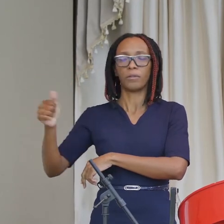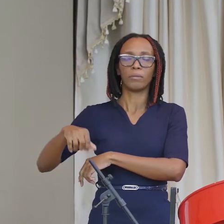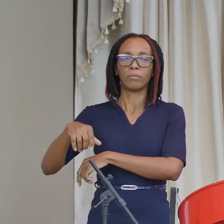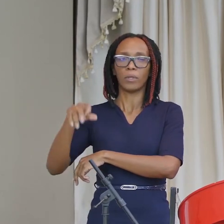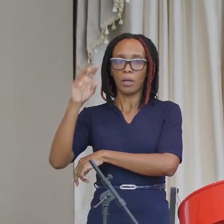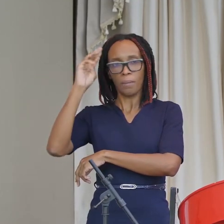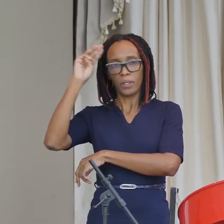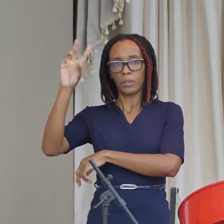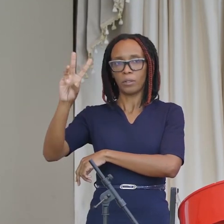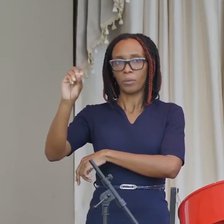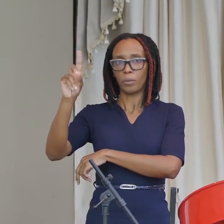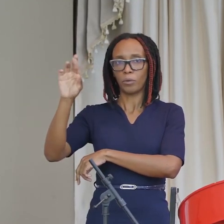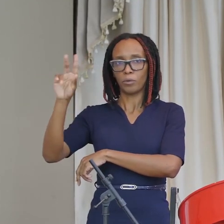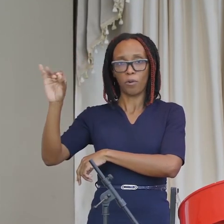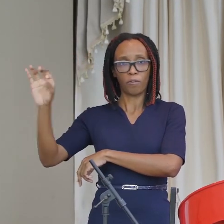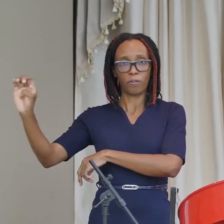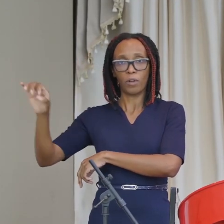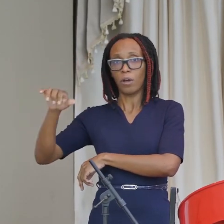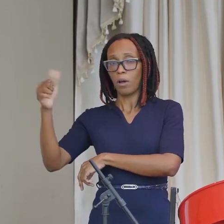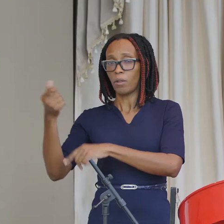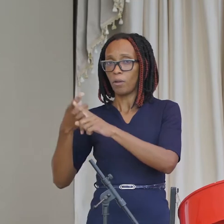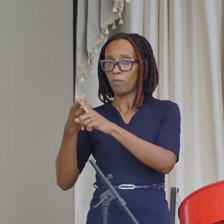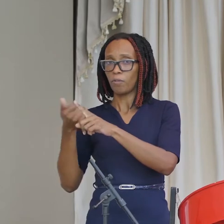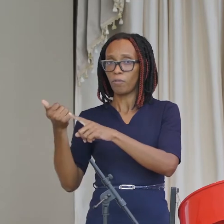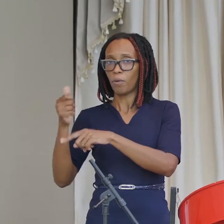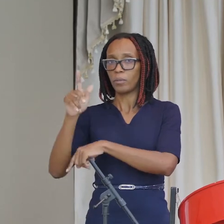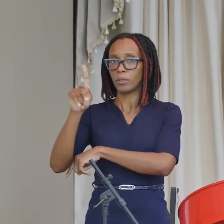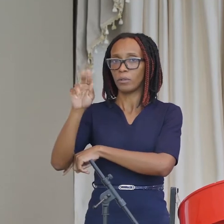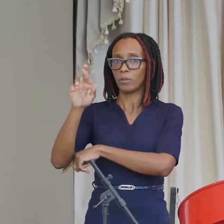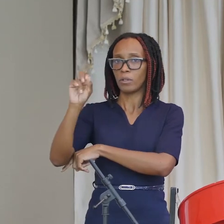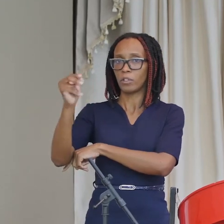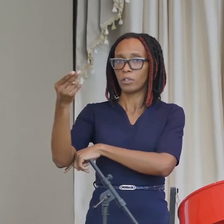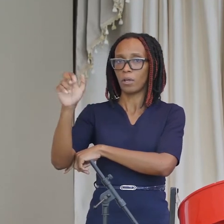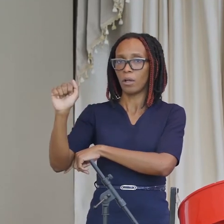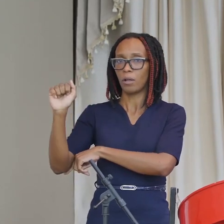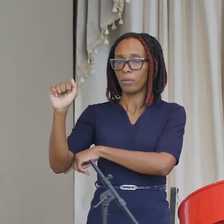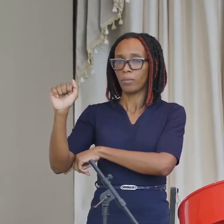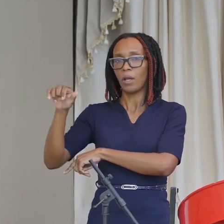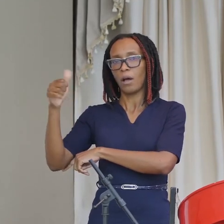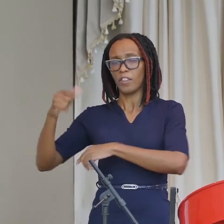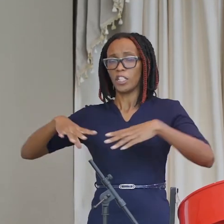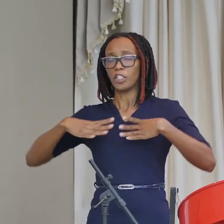Commissioner, Venture Scouts, Mr. Krishan Punilal, Headquarters Commissioner,